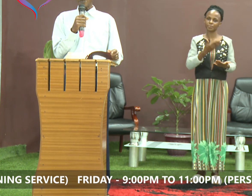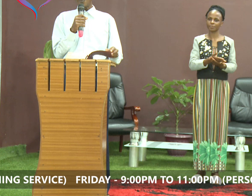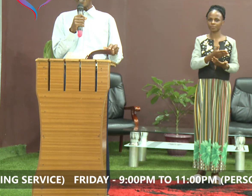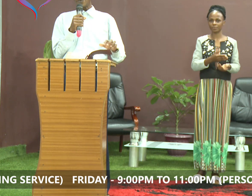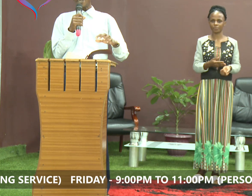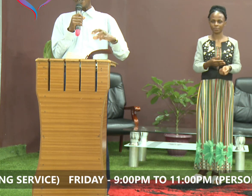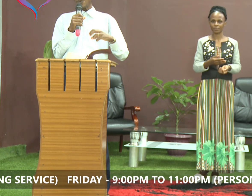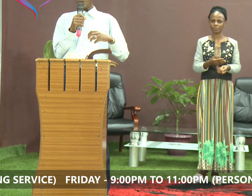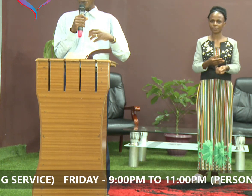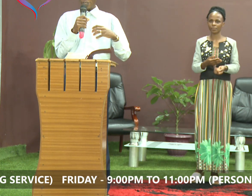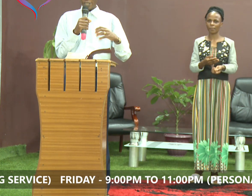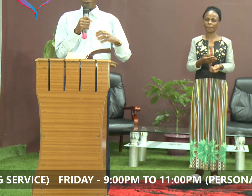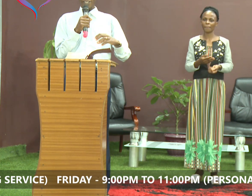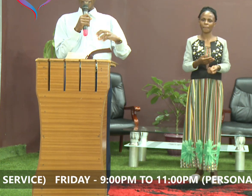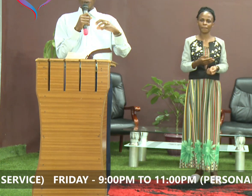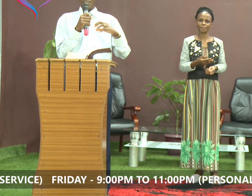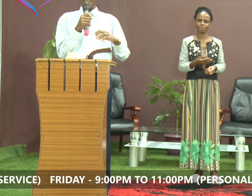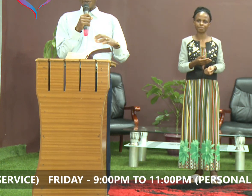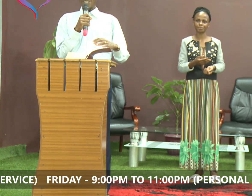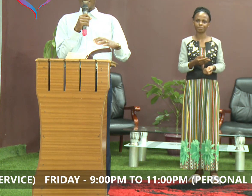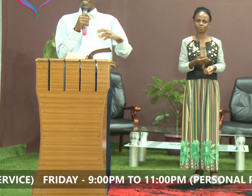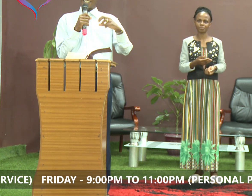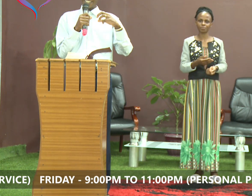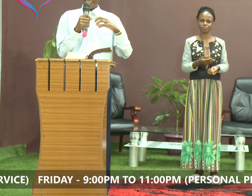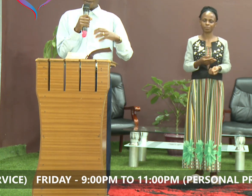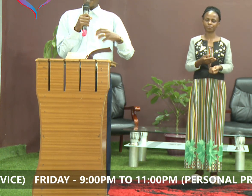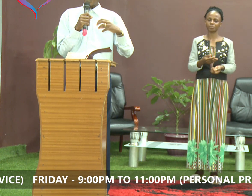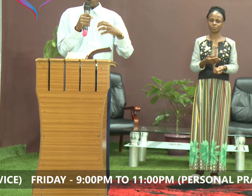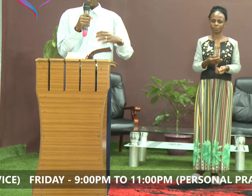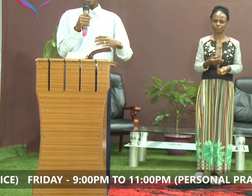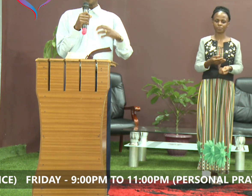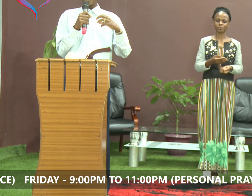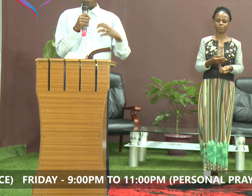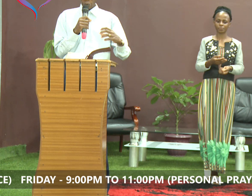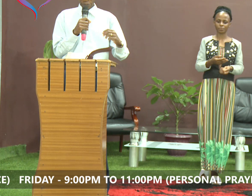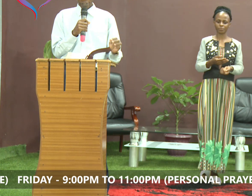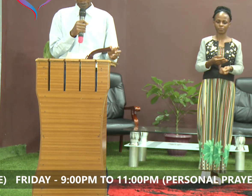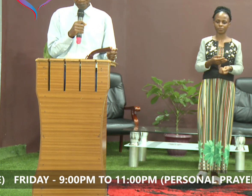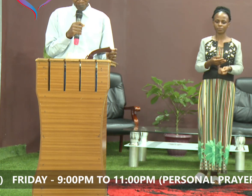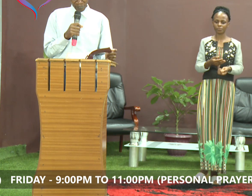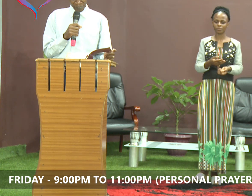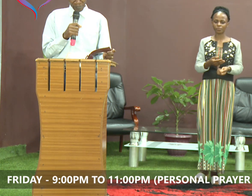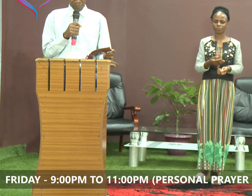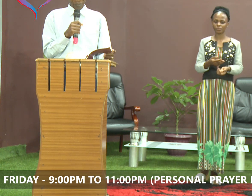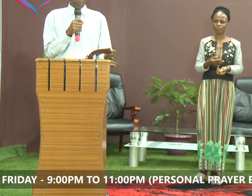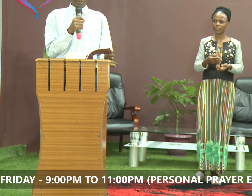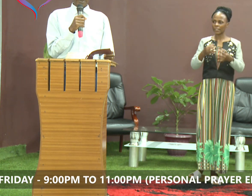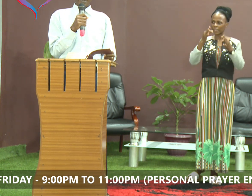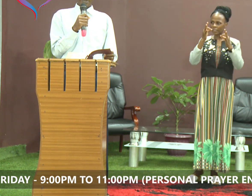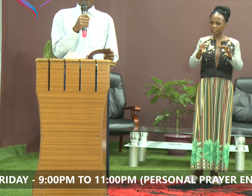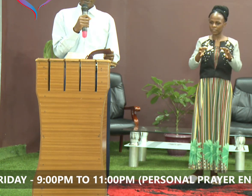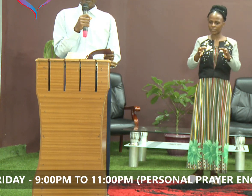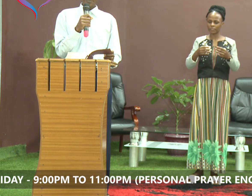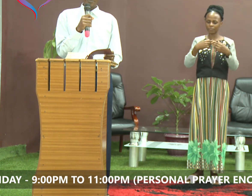bintu bijjudde ebintu ebirungi, buli Katonda kye yatonda ng'agamba nti n'alabanga kirungi, n'alabanga kirungi. In fact, things start getting